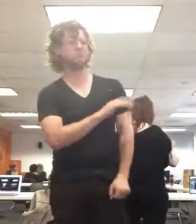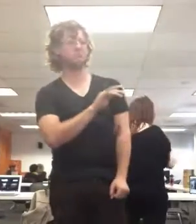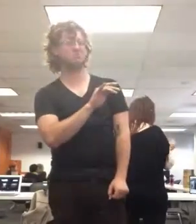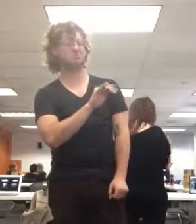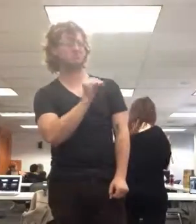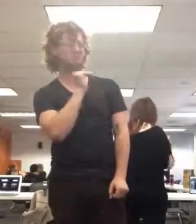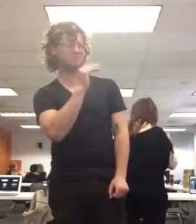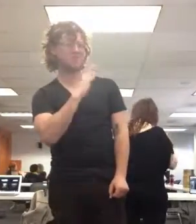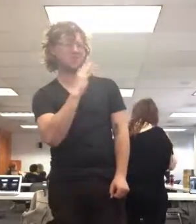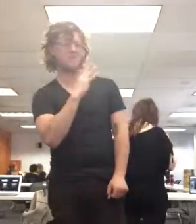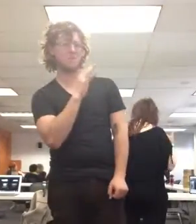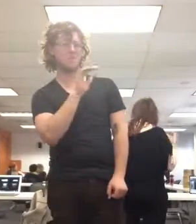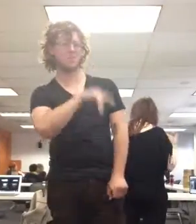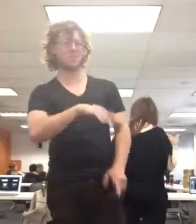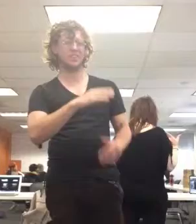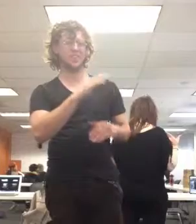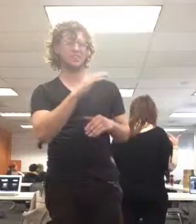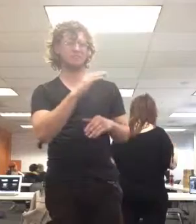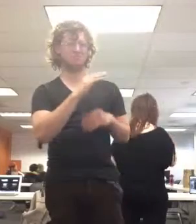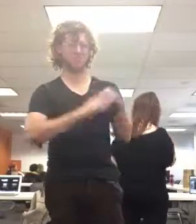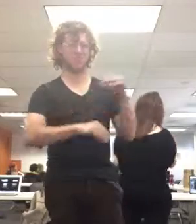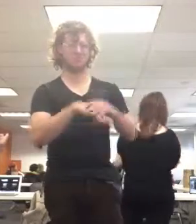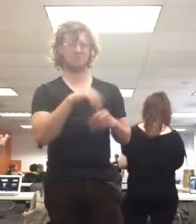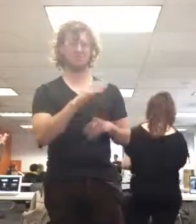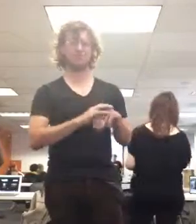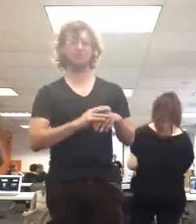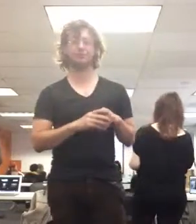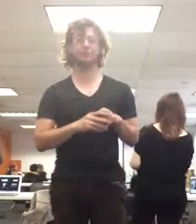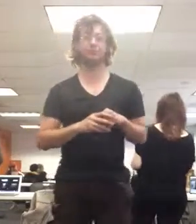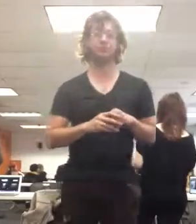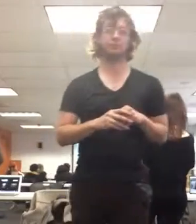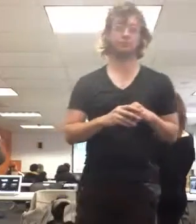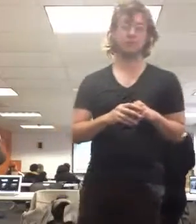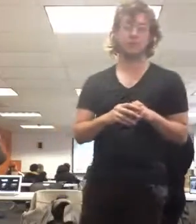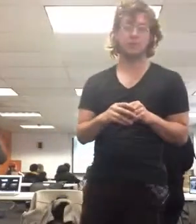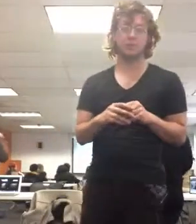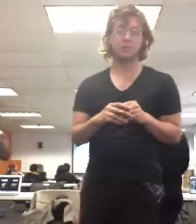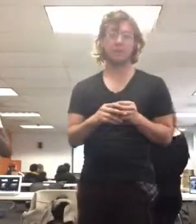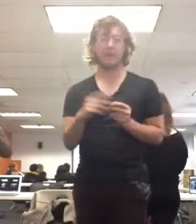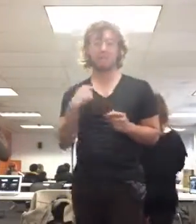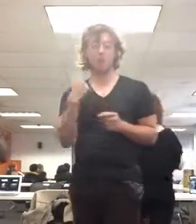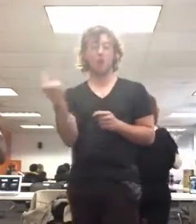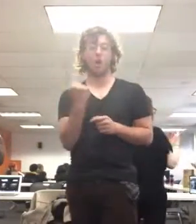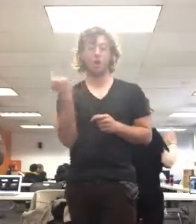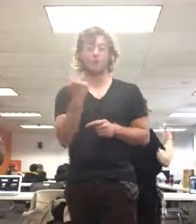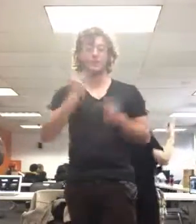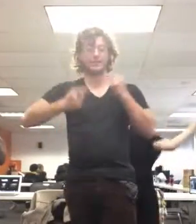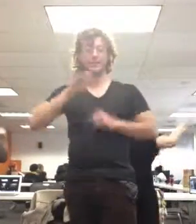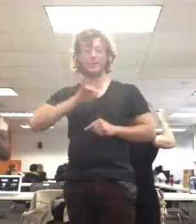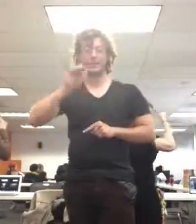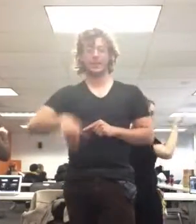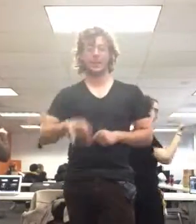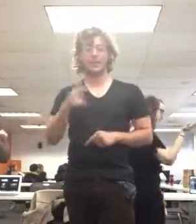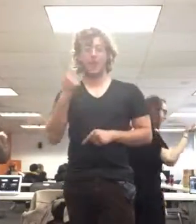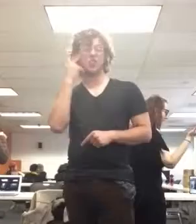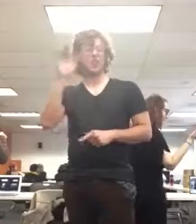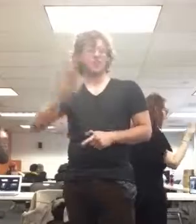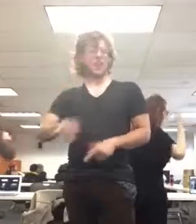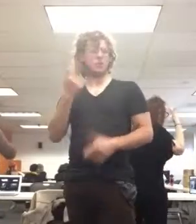but nobody ever told me, or I've always signed it like this. I thought this was the sign. Nope, it's... So you're going to get a lot